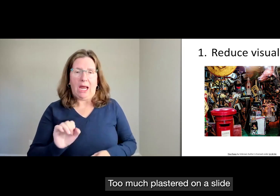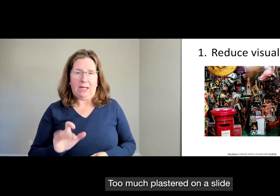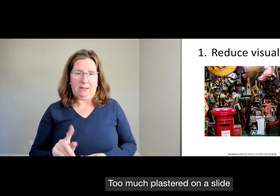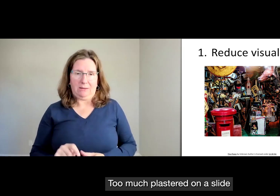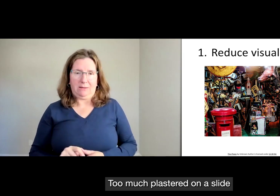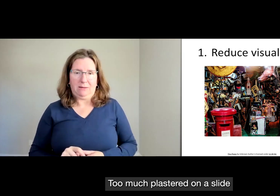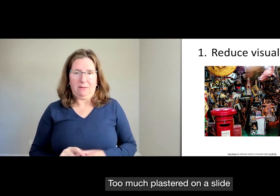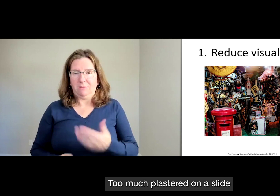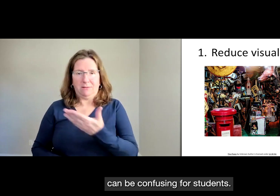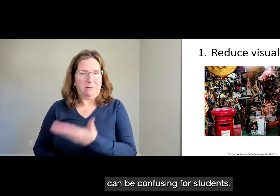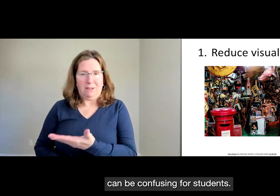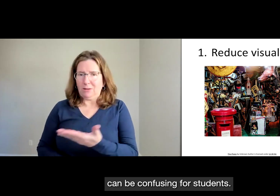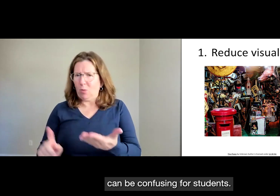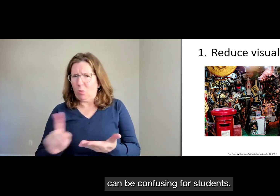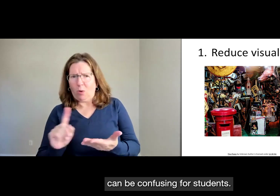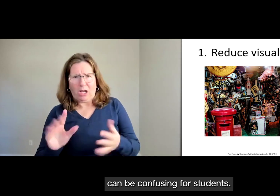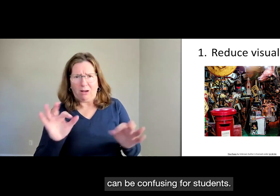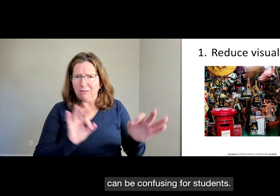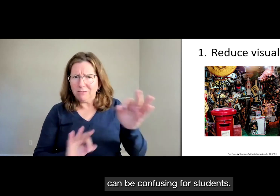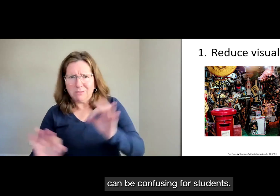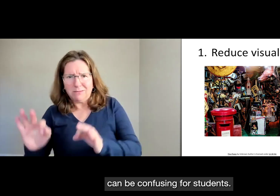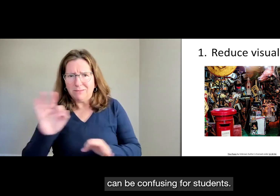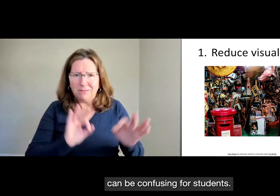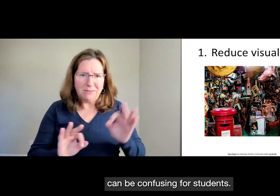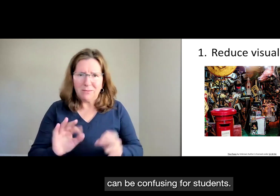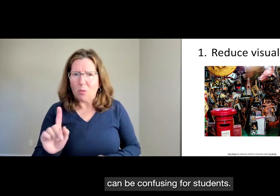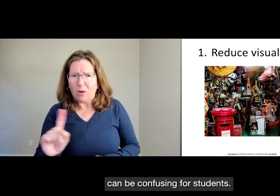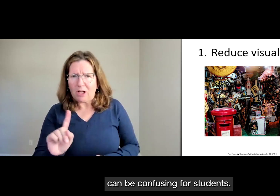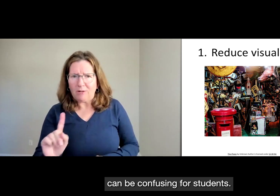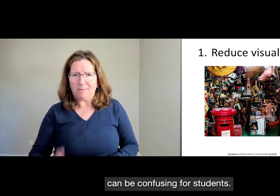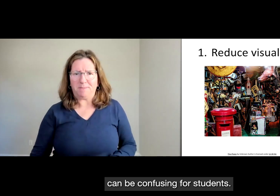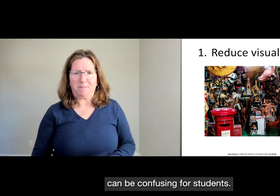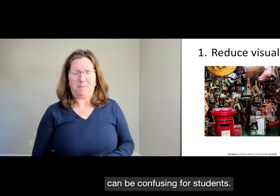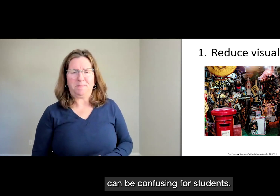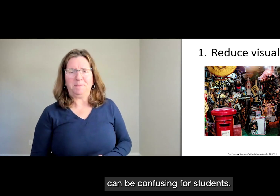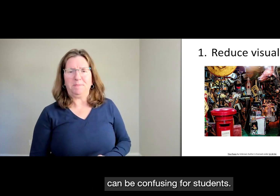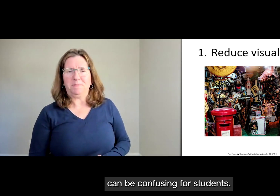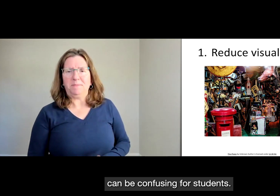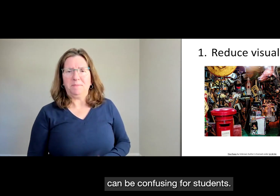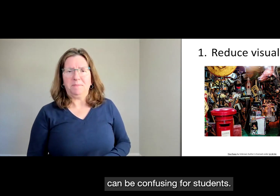Too much plastered on a slide can be confusing for students.